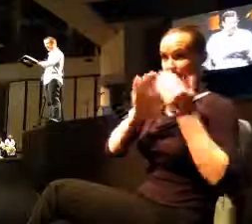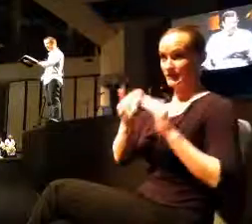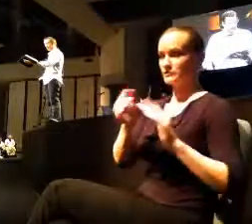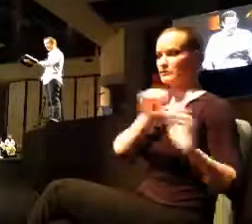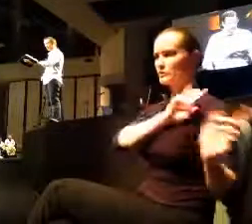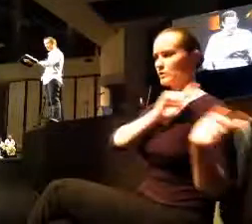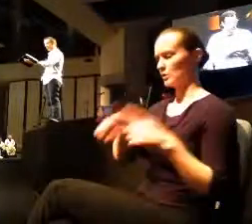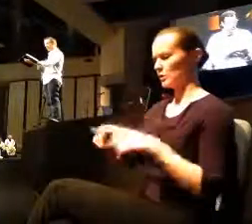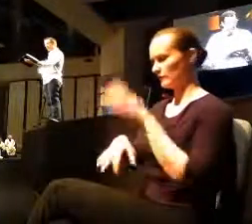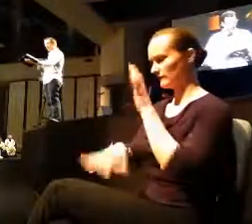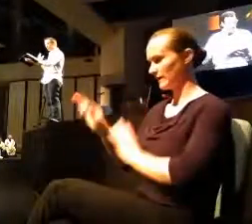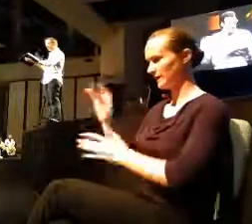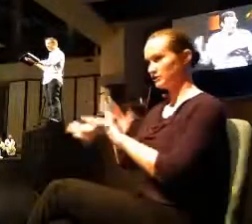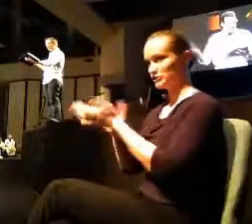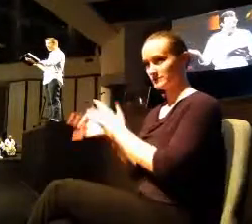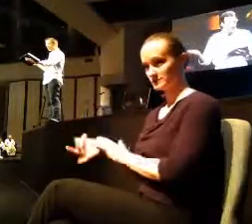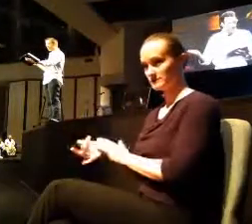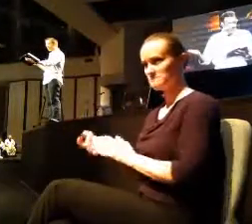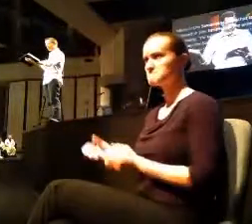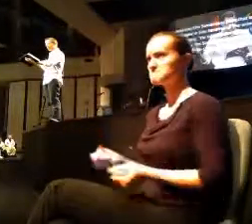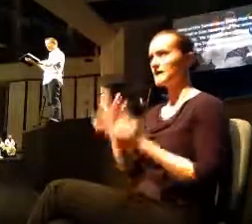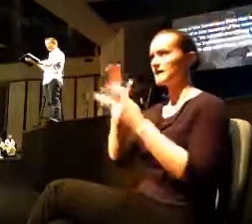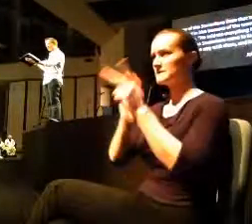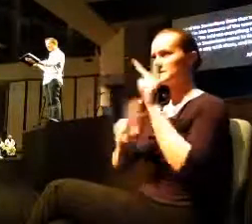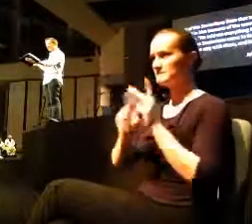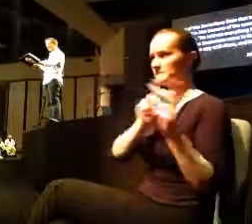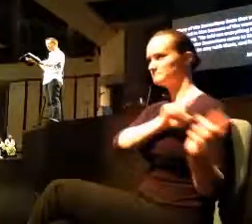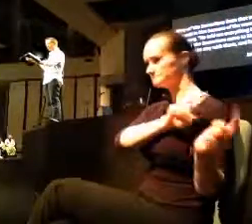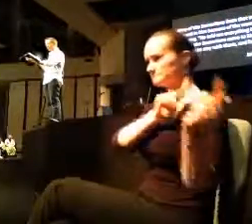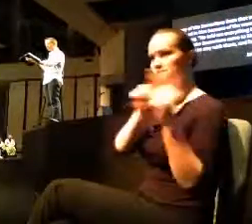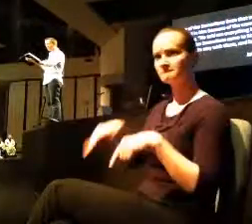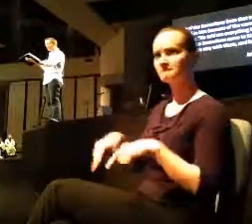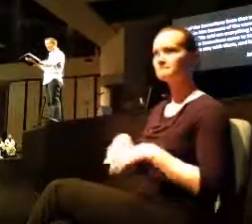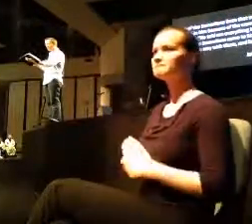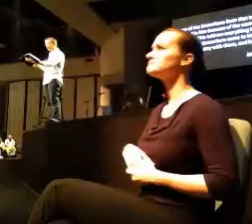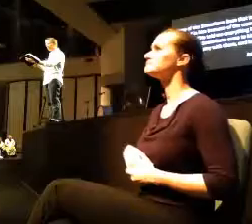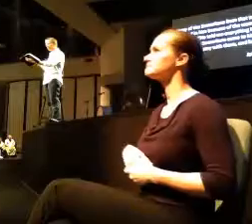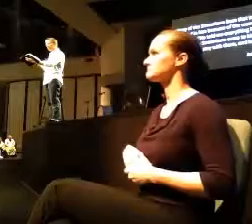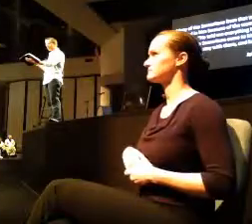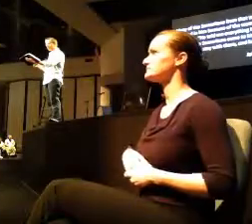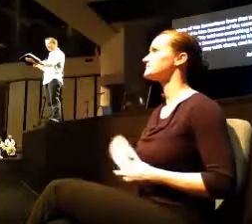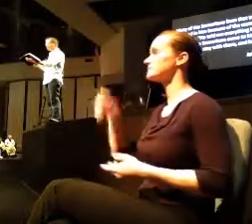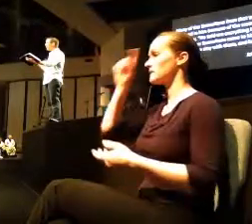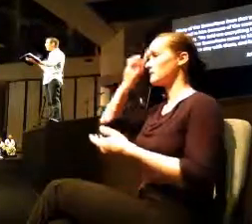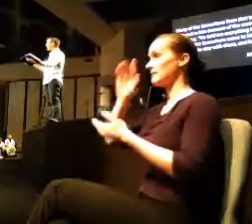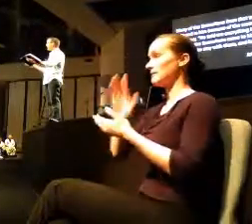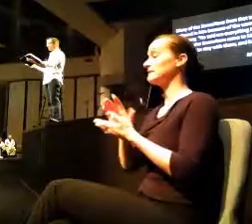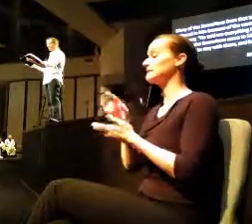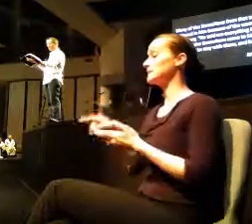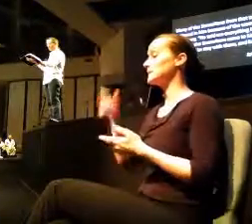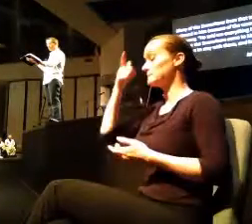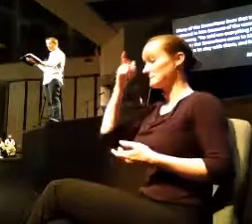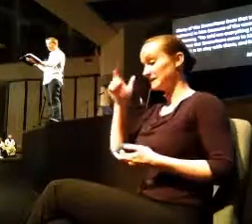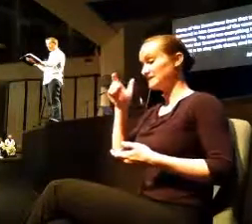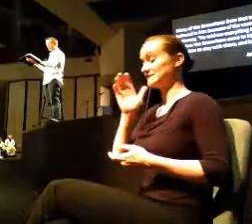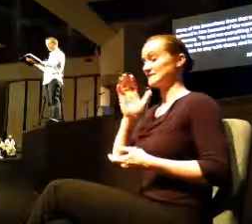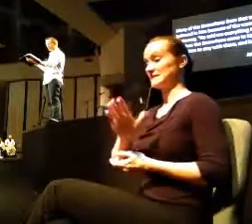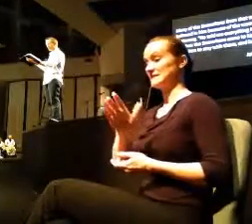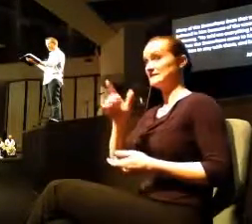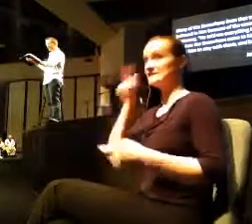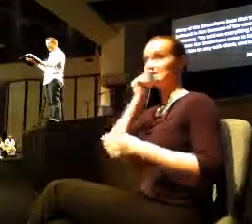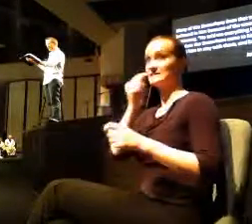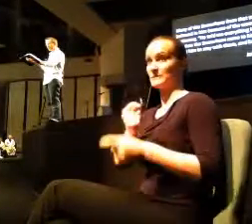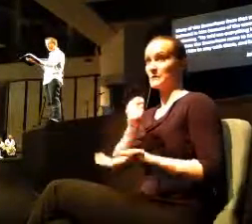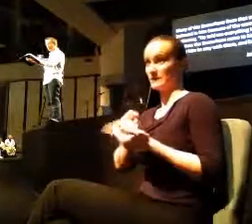it says this in verse 39. Many of the Samaritans from that town believed in him because of the woman's testimony. And what she said